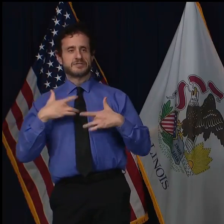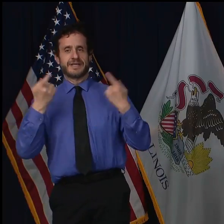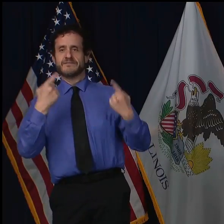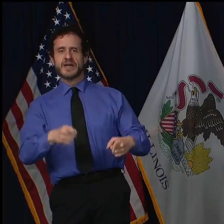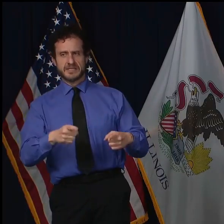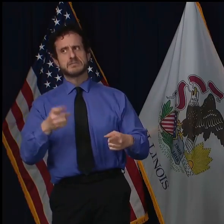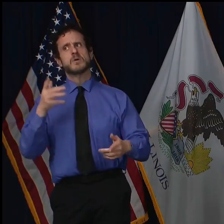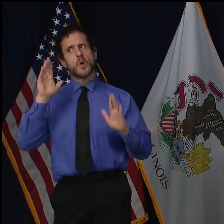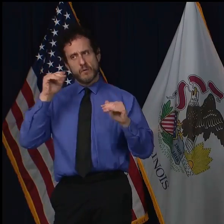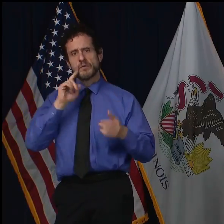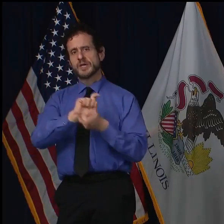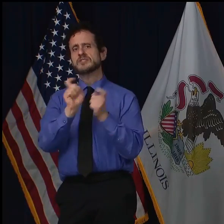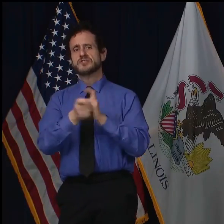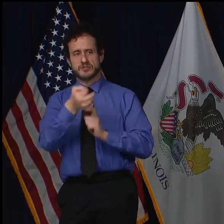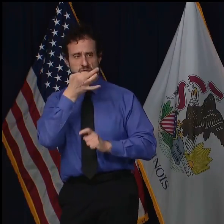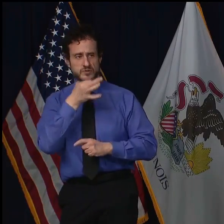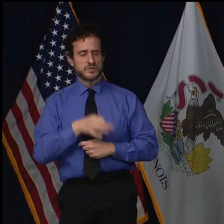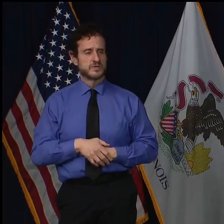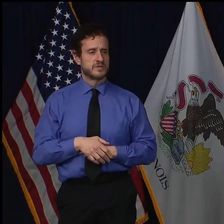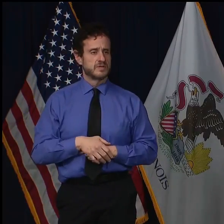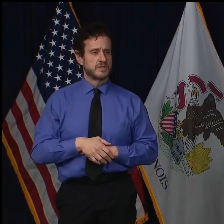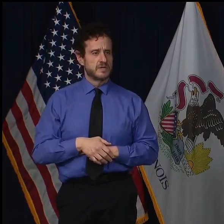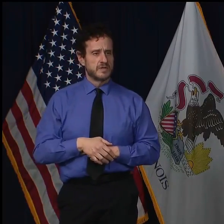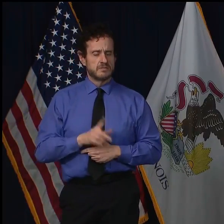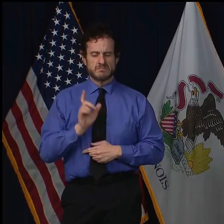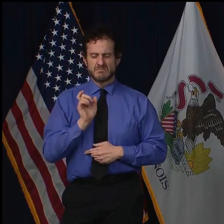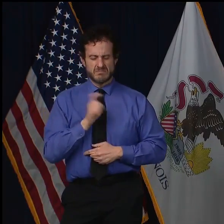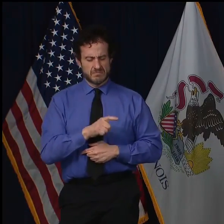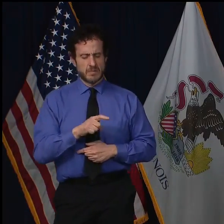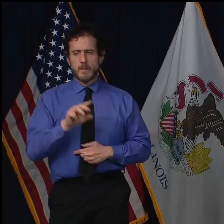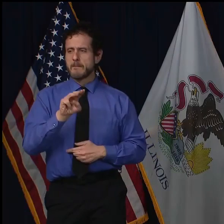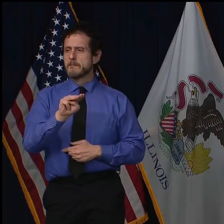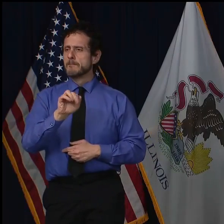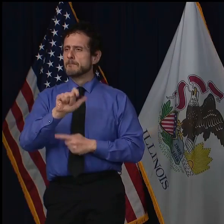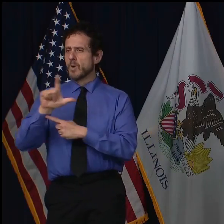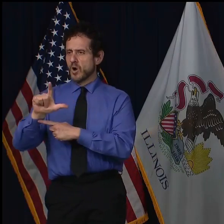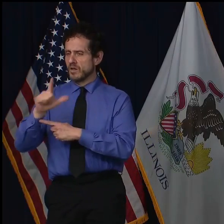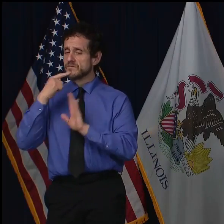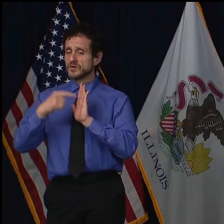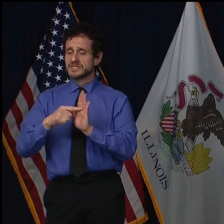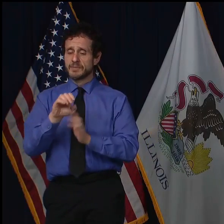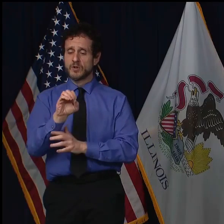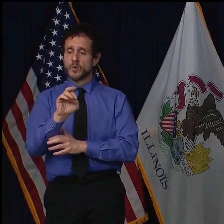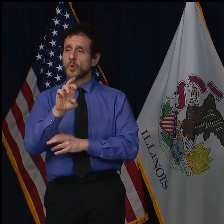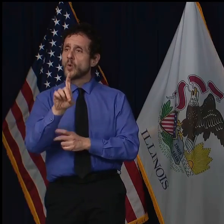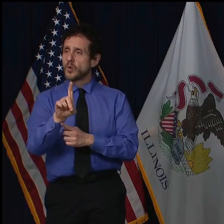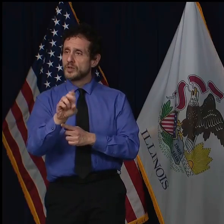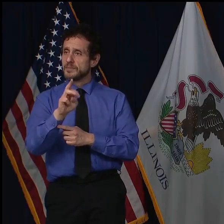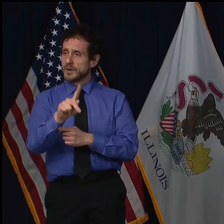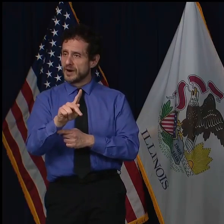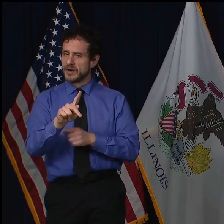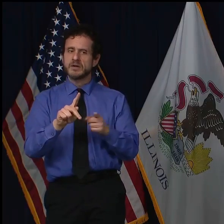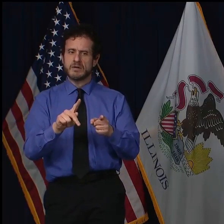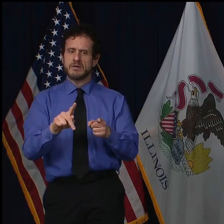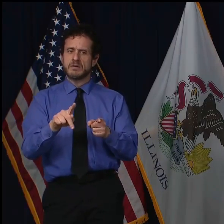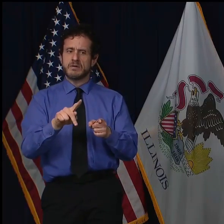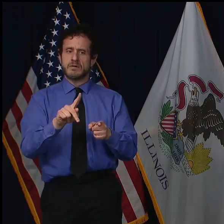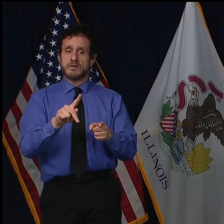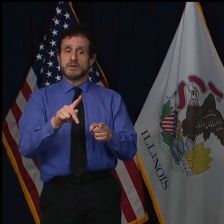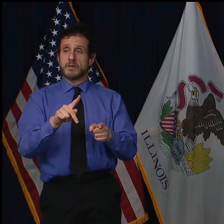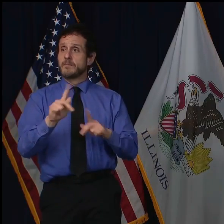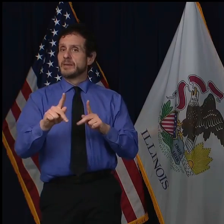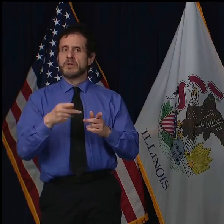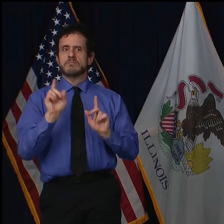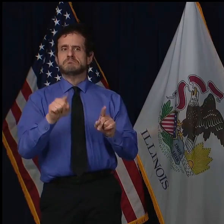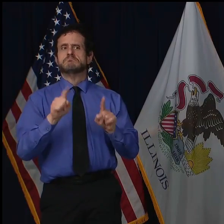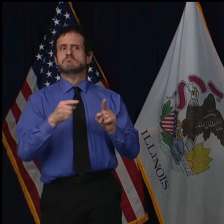Ewing, Fox 32, wants to know about malls, and specifically places like Orland Park. The tax revenue comes from the mall area